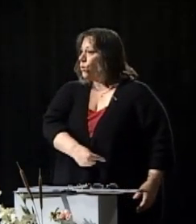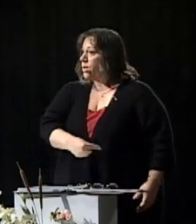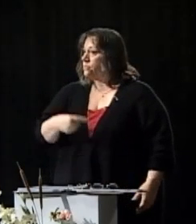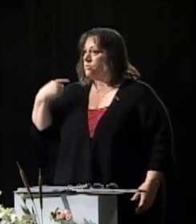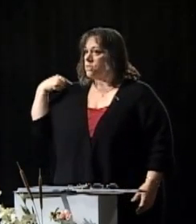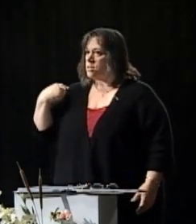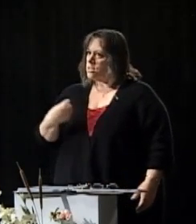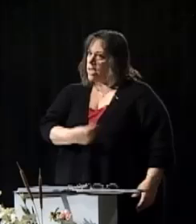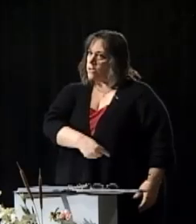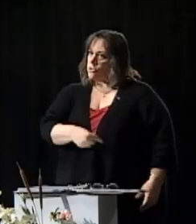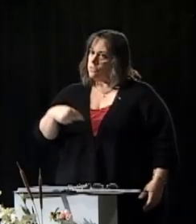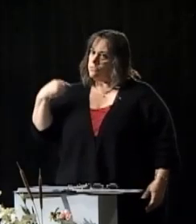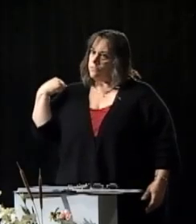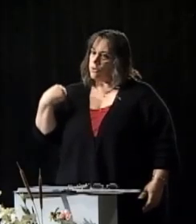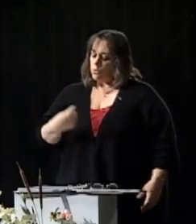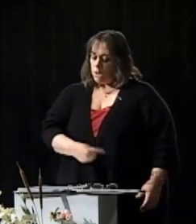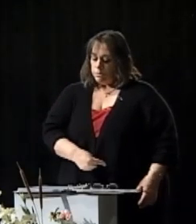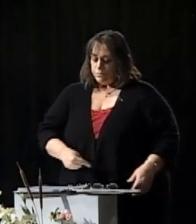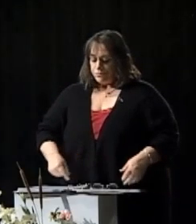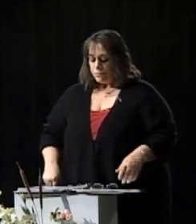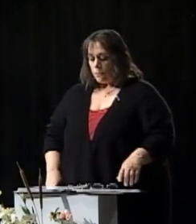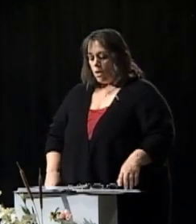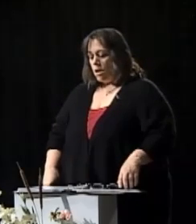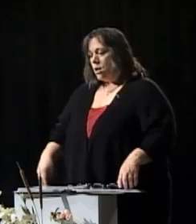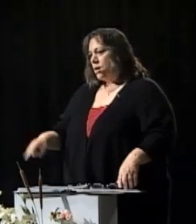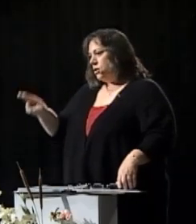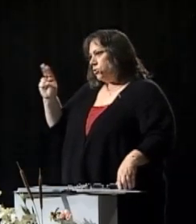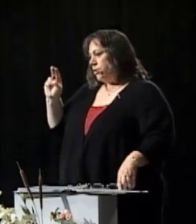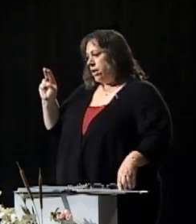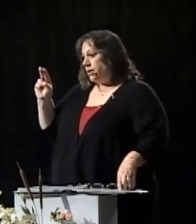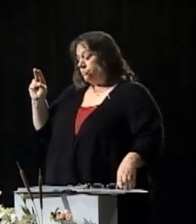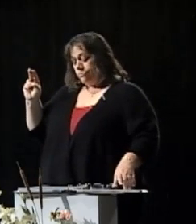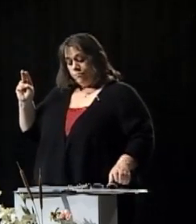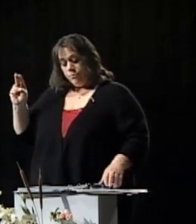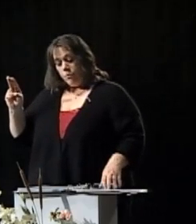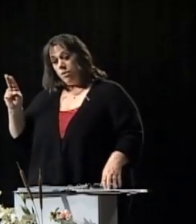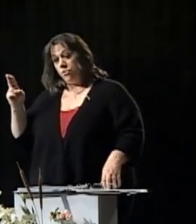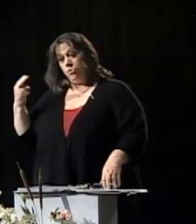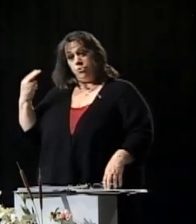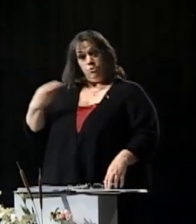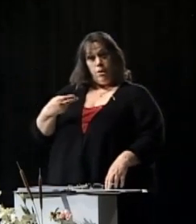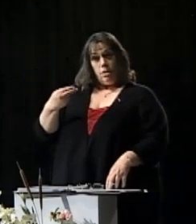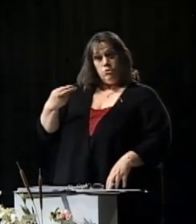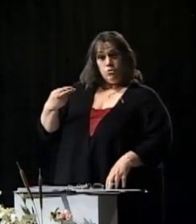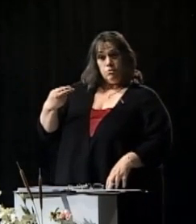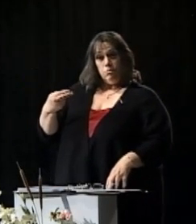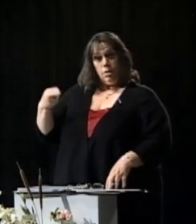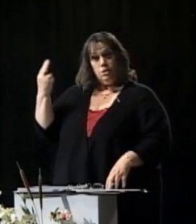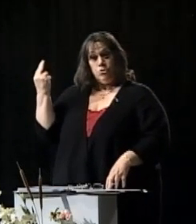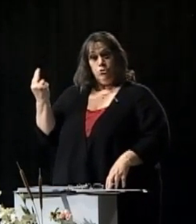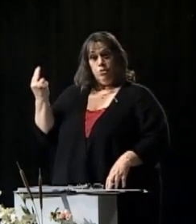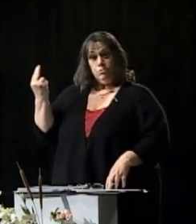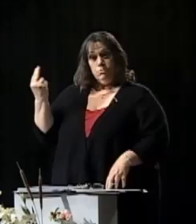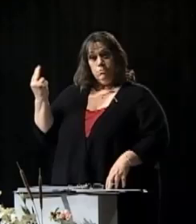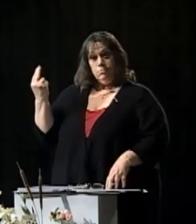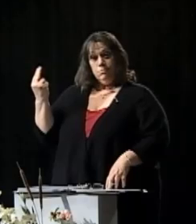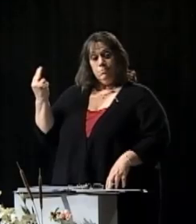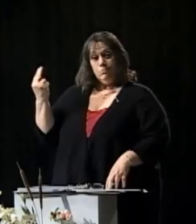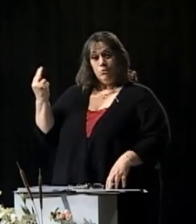Queen, it's the sash of the queen. Your N is also your H, and it's your U. It's